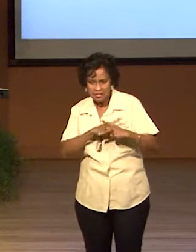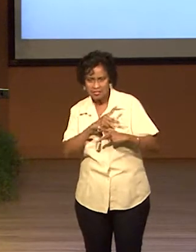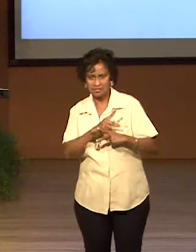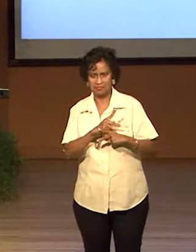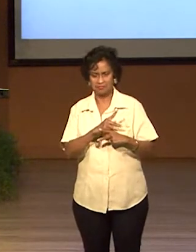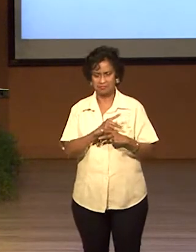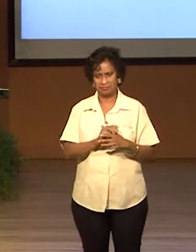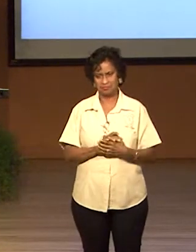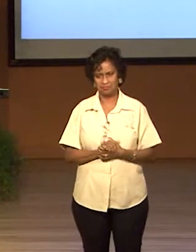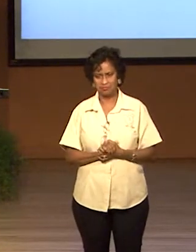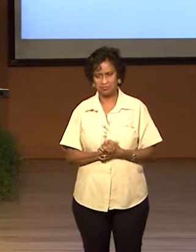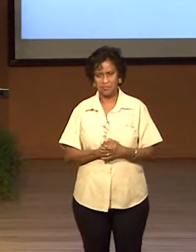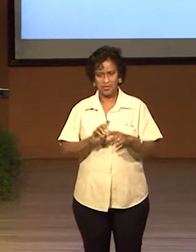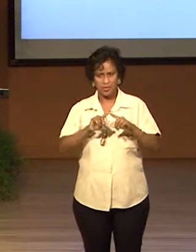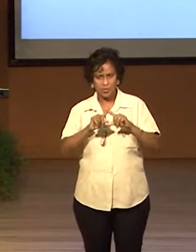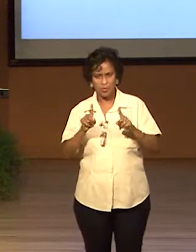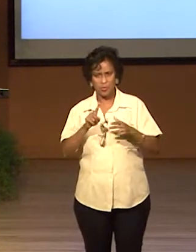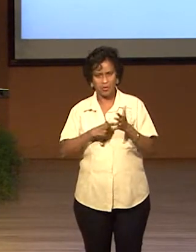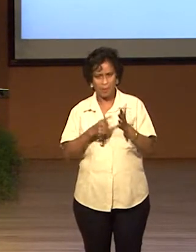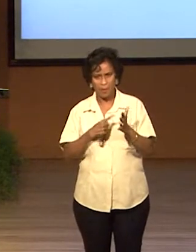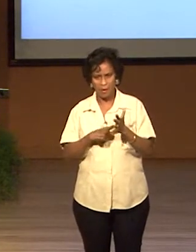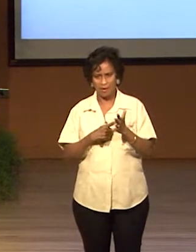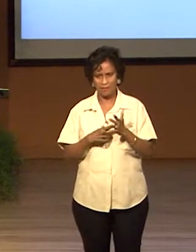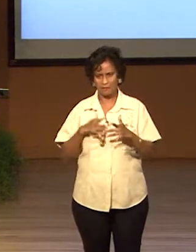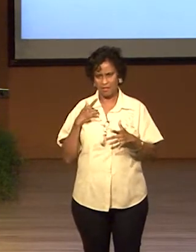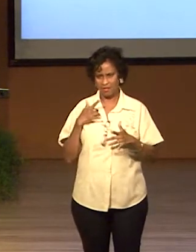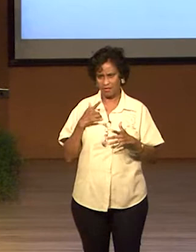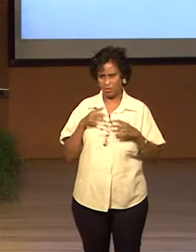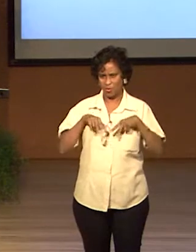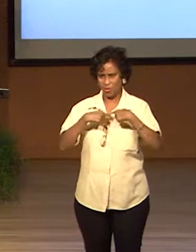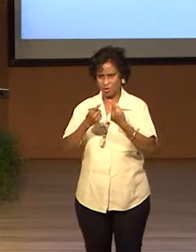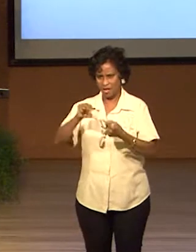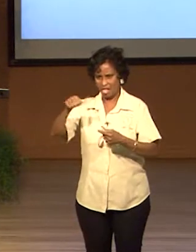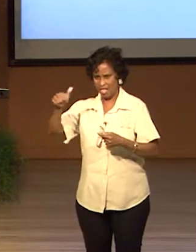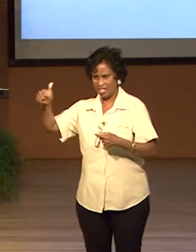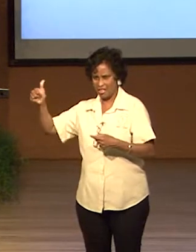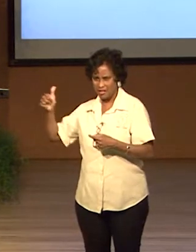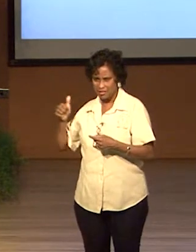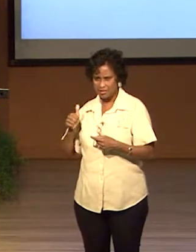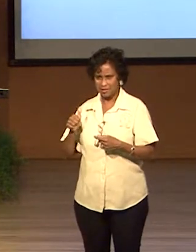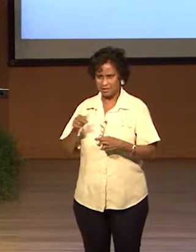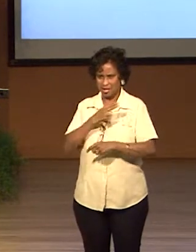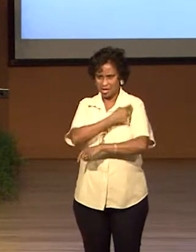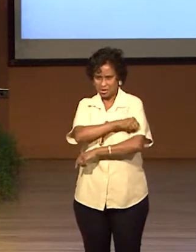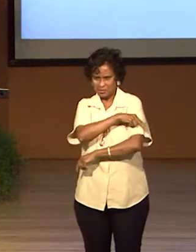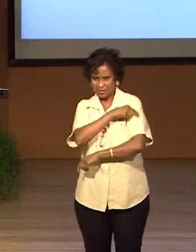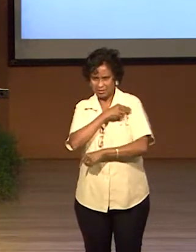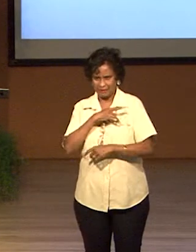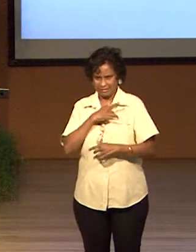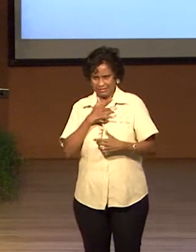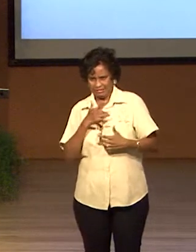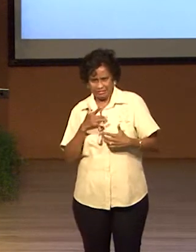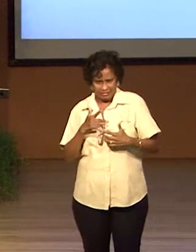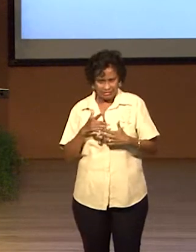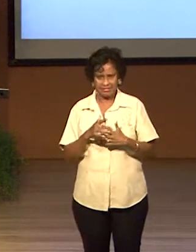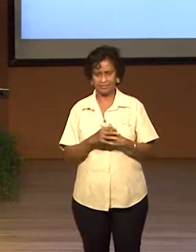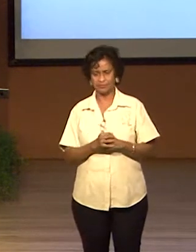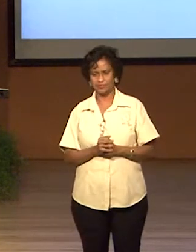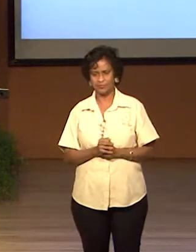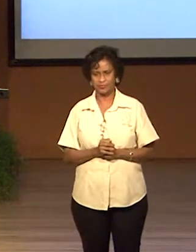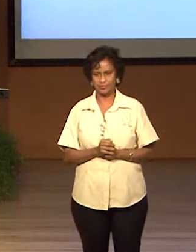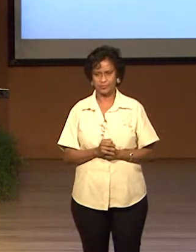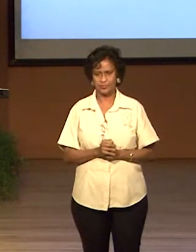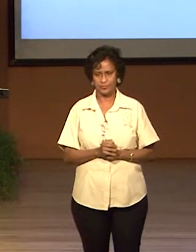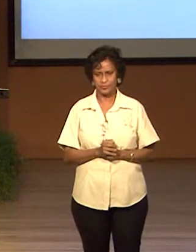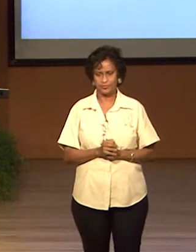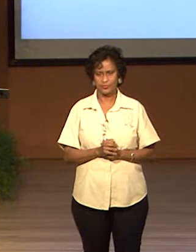about the services and the clinics that are available outside of St. Anne's and the kinds of services that are available. Again,